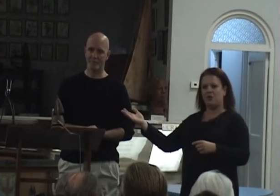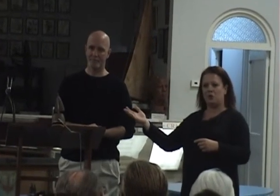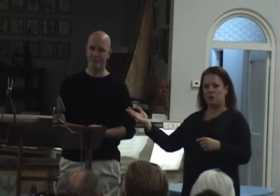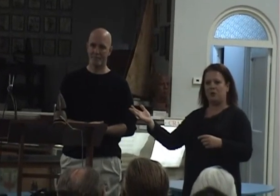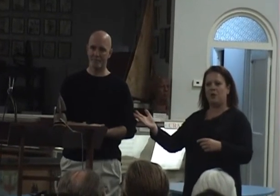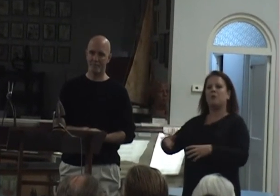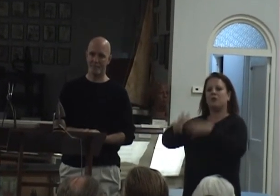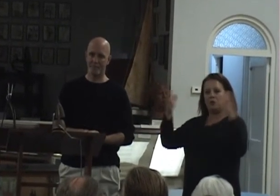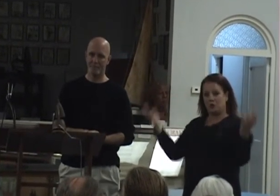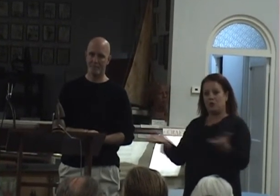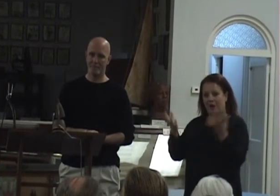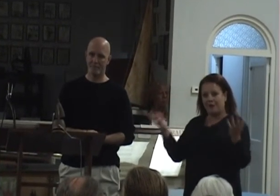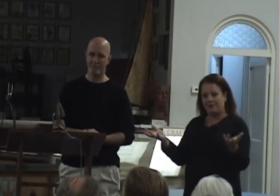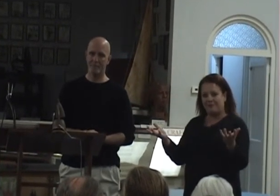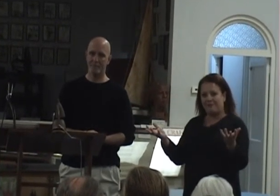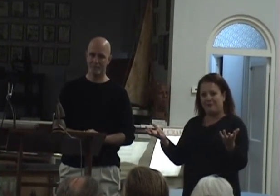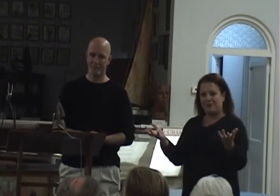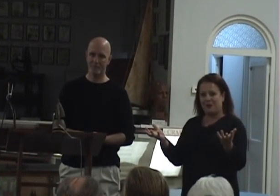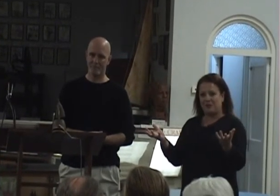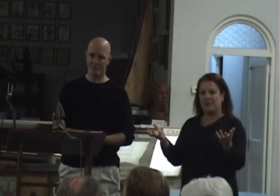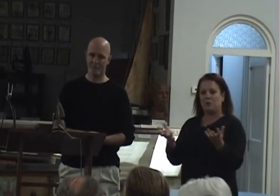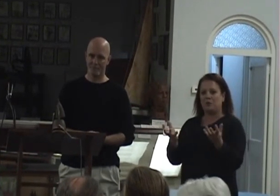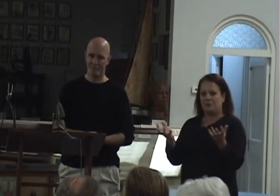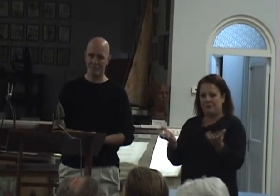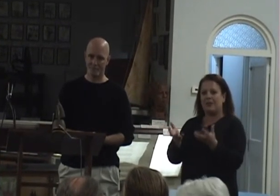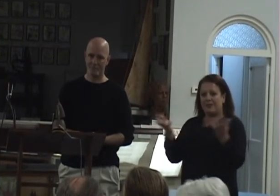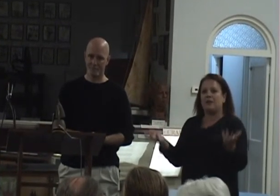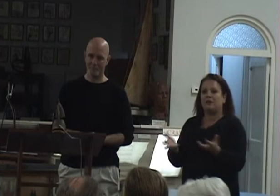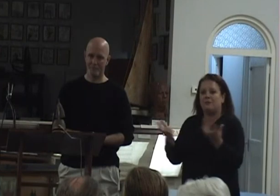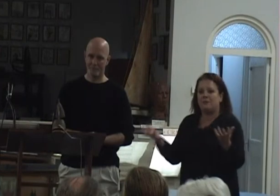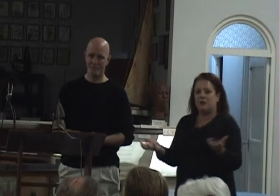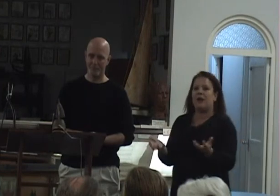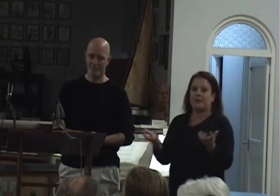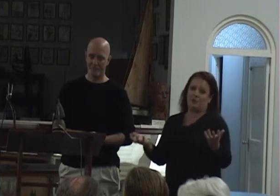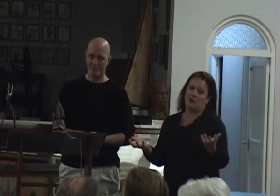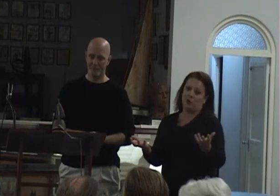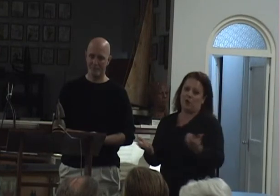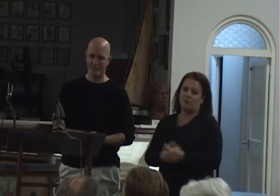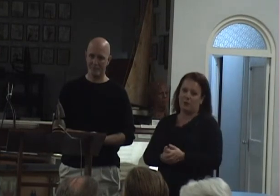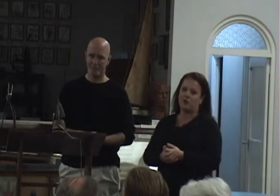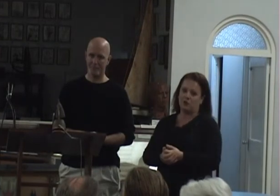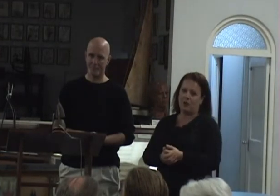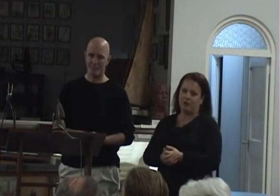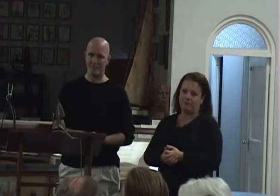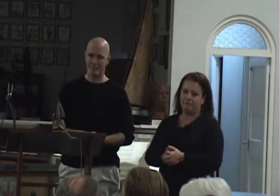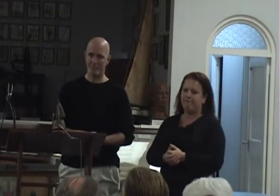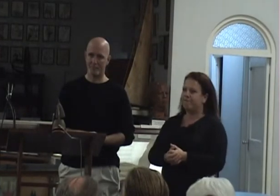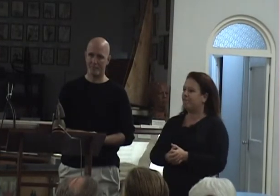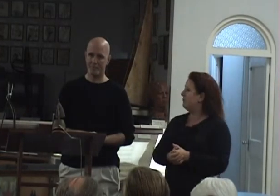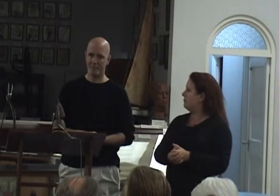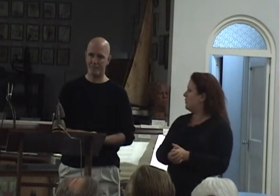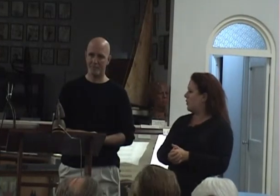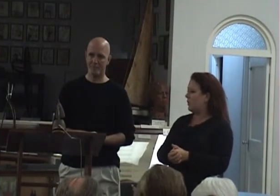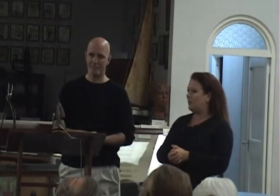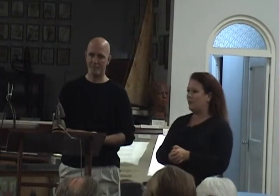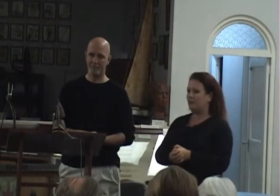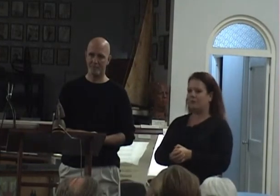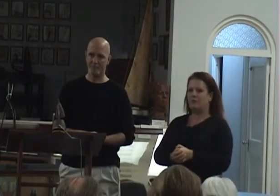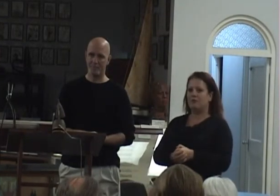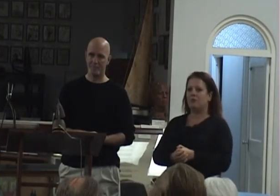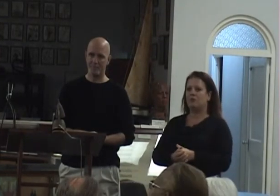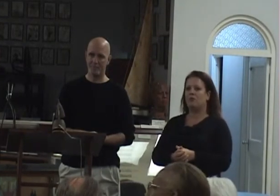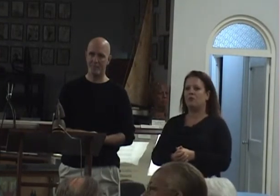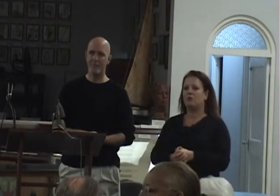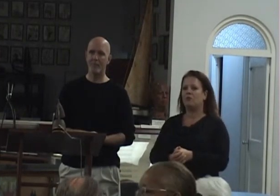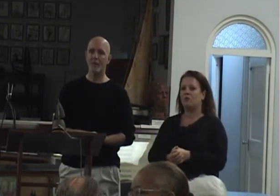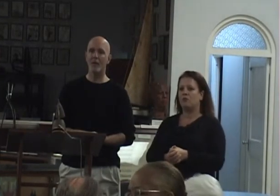an individual, but you can try to tell a collective story as best you can. So. I